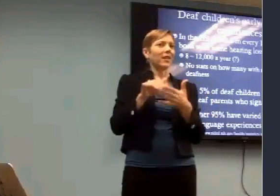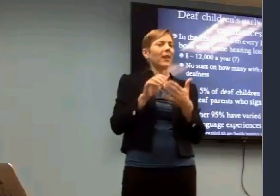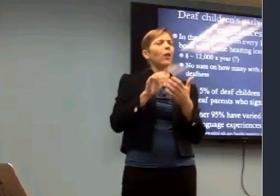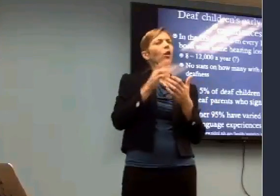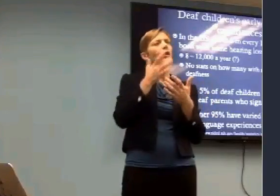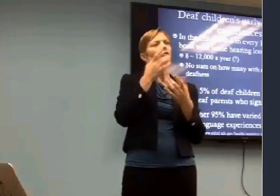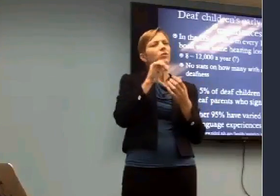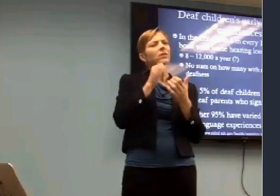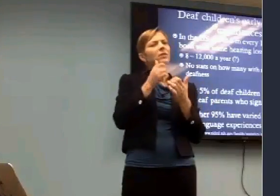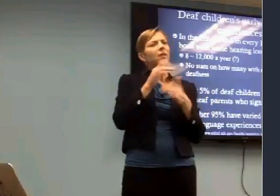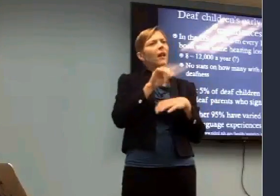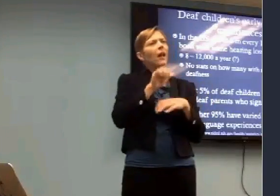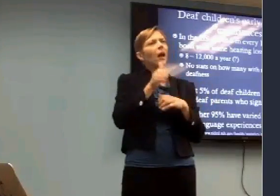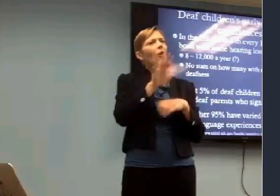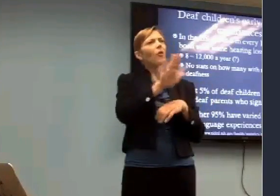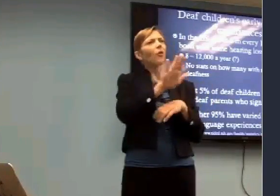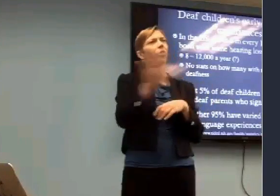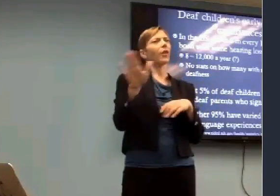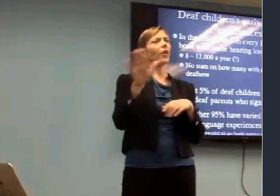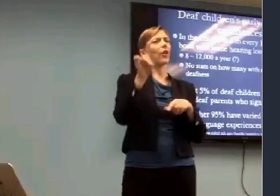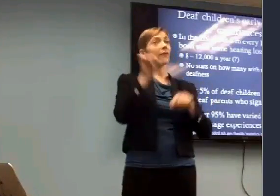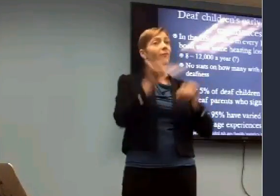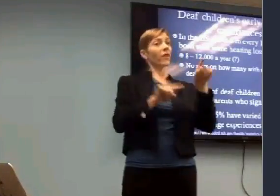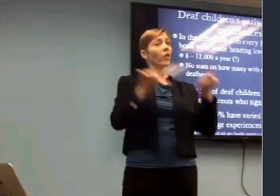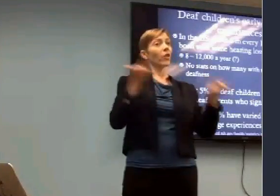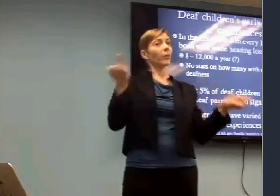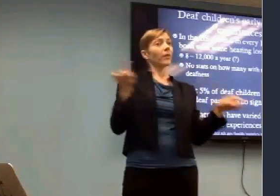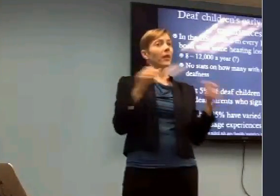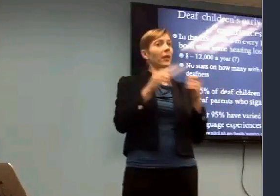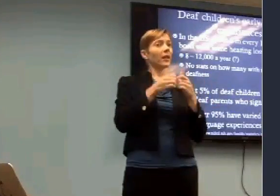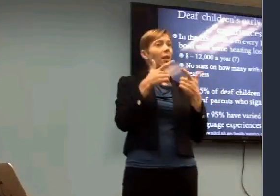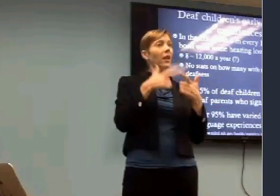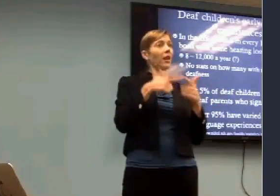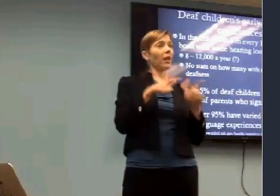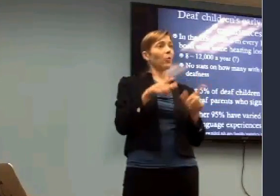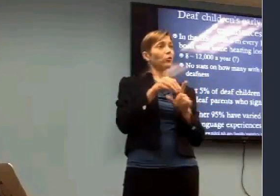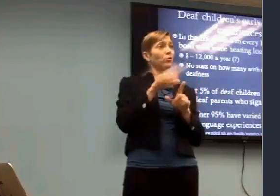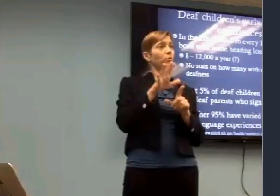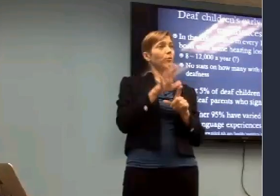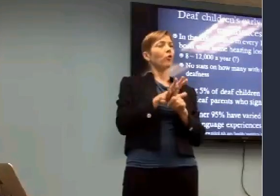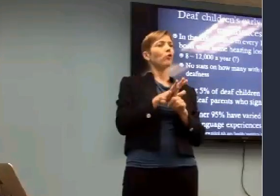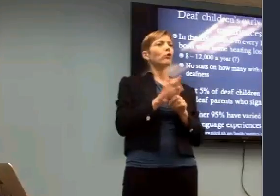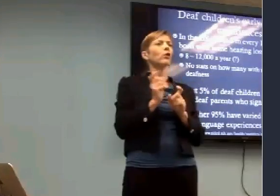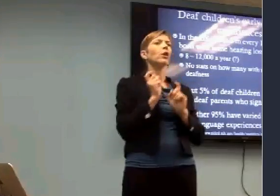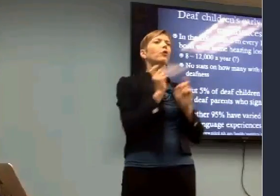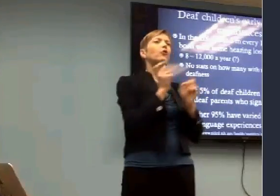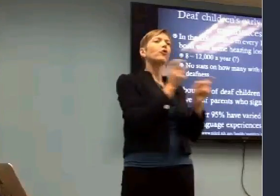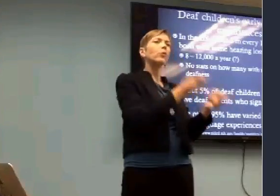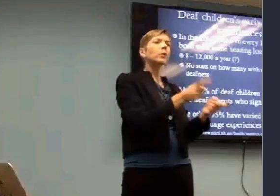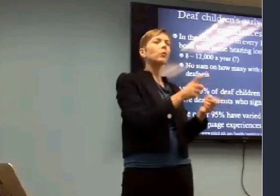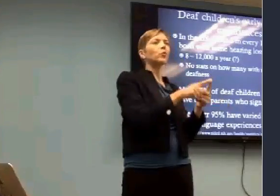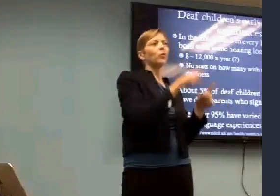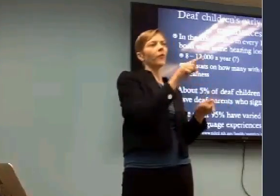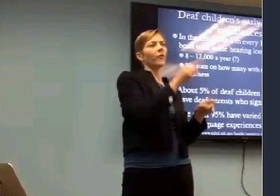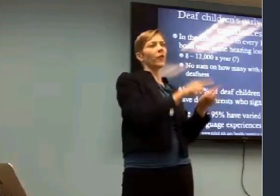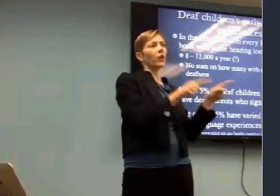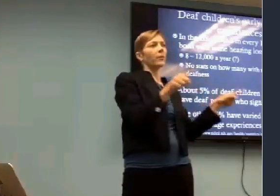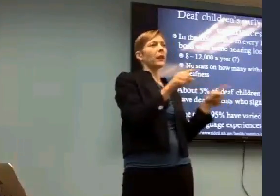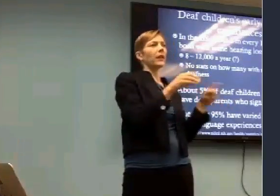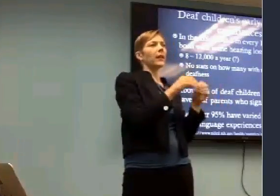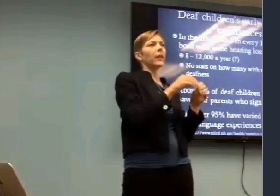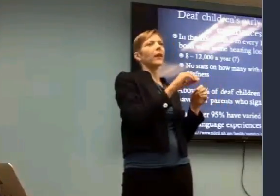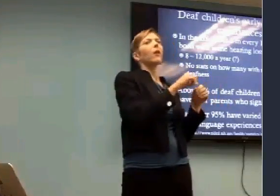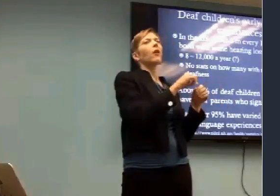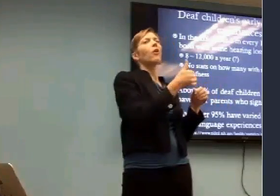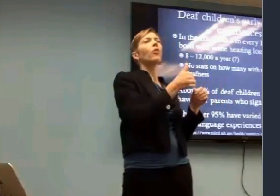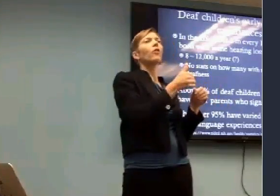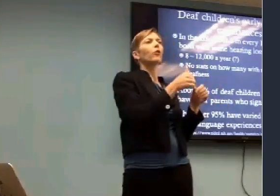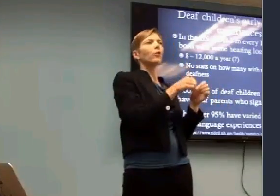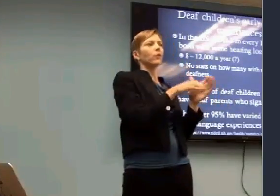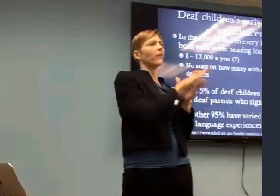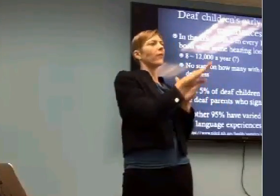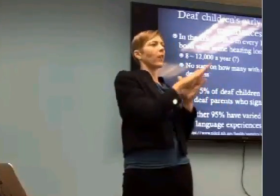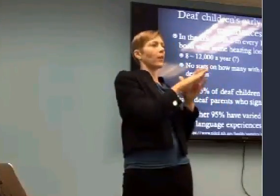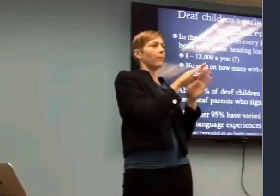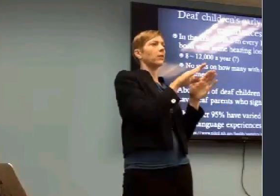very interested in studying. It's interesting to see how that variability in language exposure might contribute to the variability in